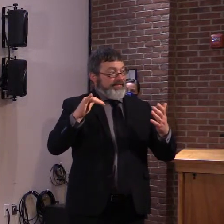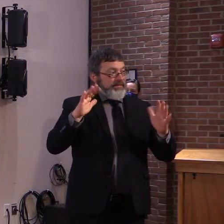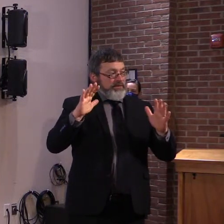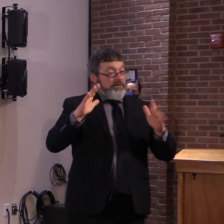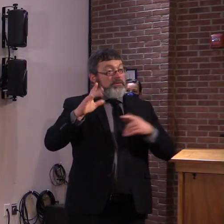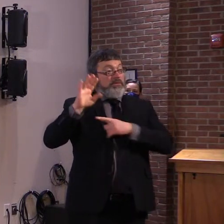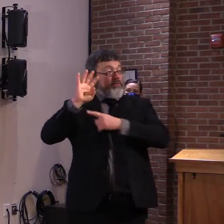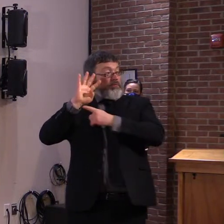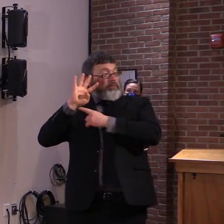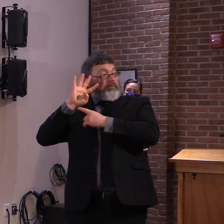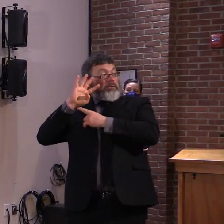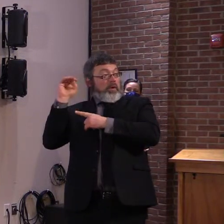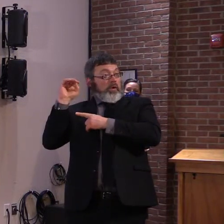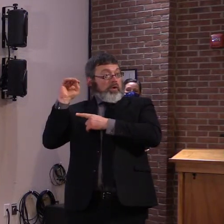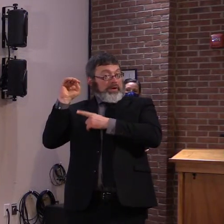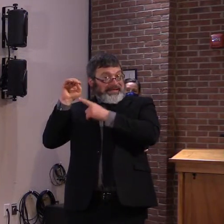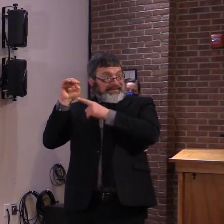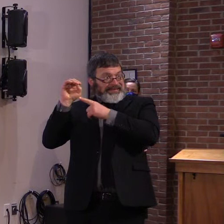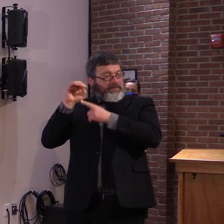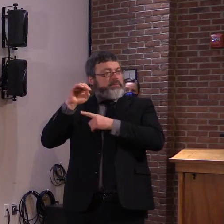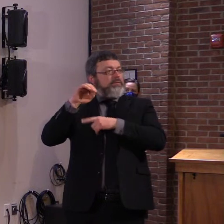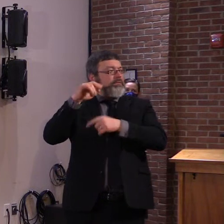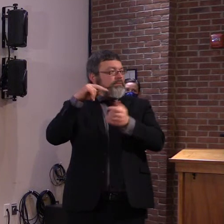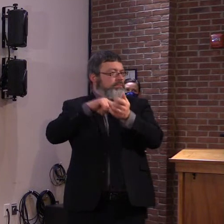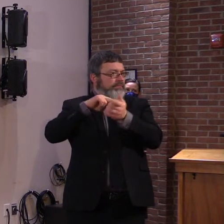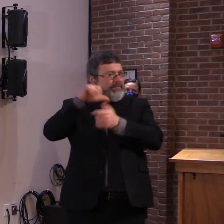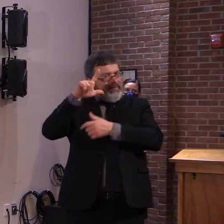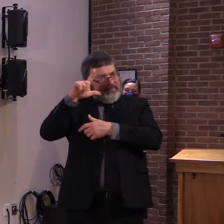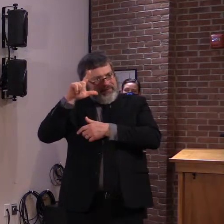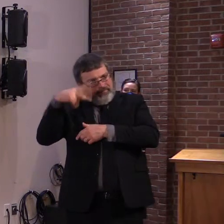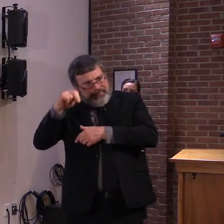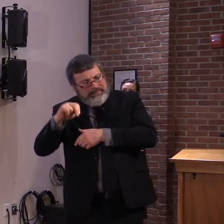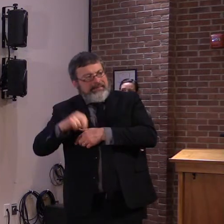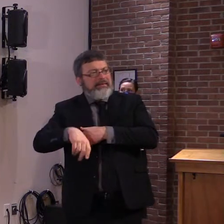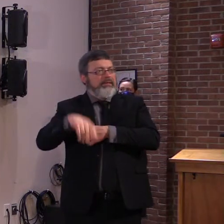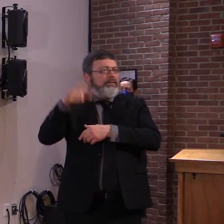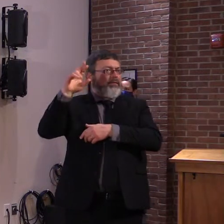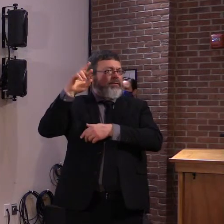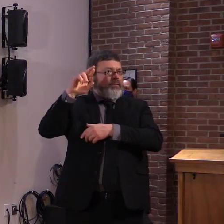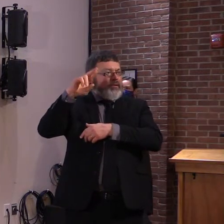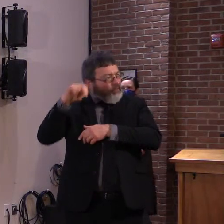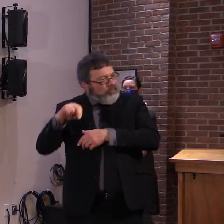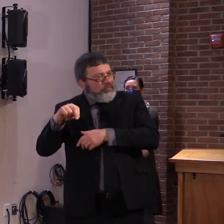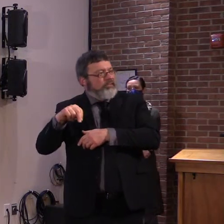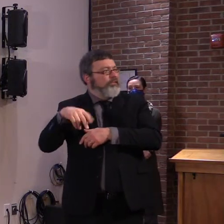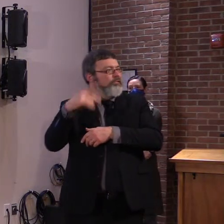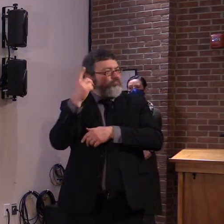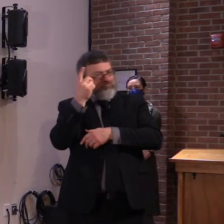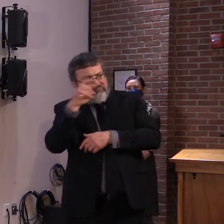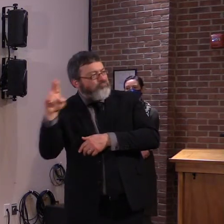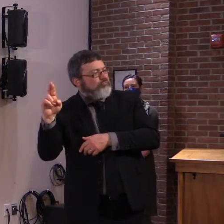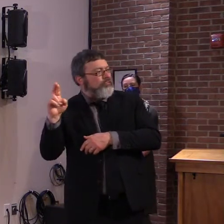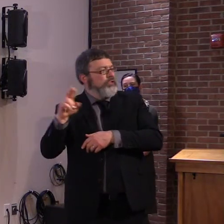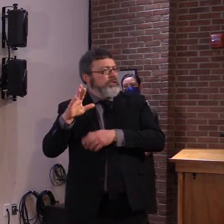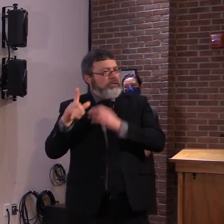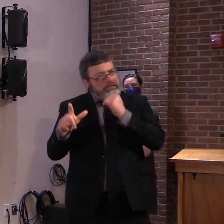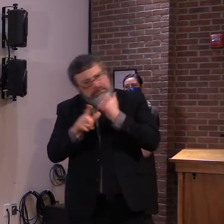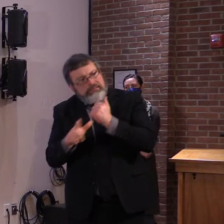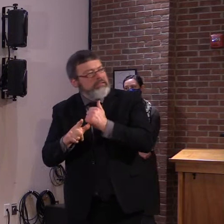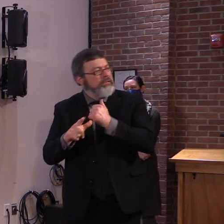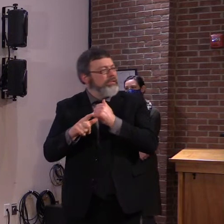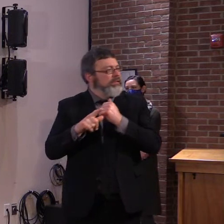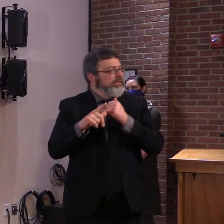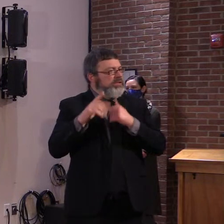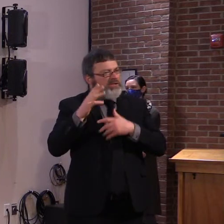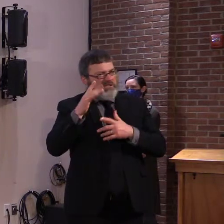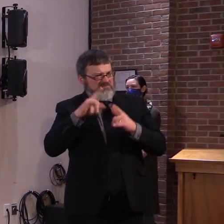unlicensed caregivers support staff, I think will be sufficient. Plus, as you've